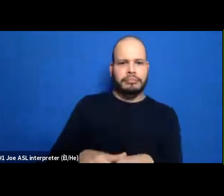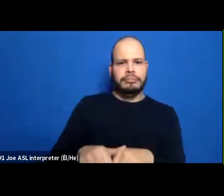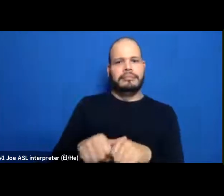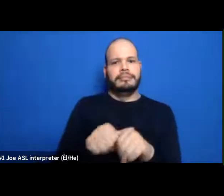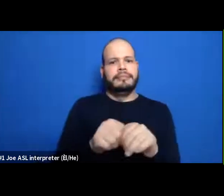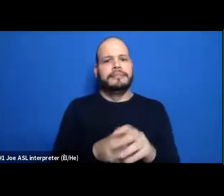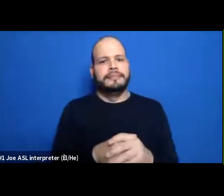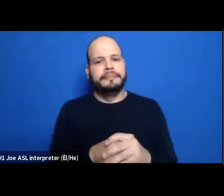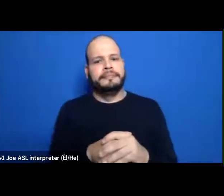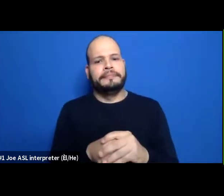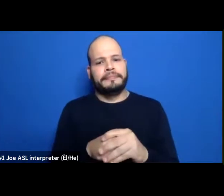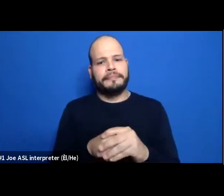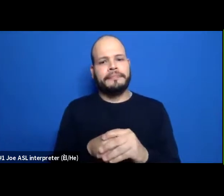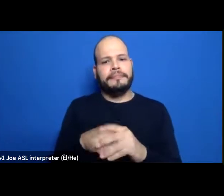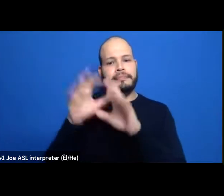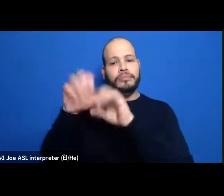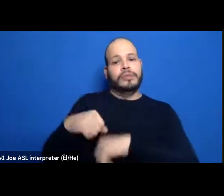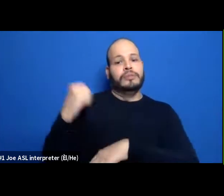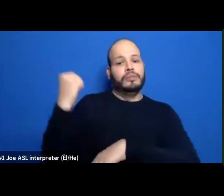safe, loved, empowered,